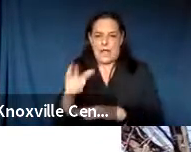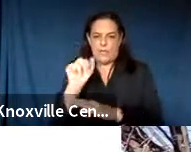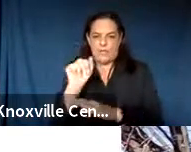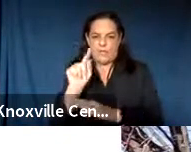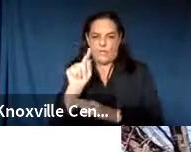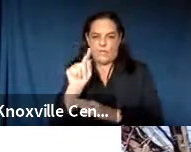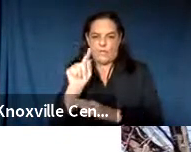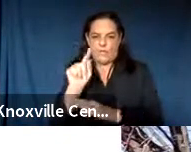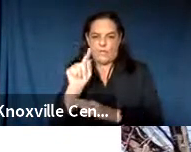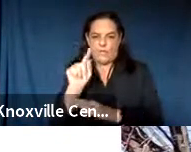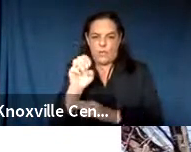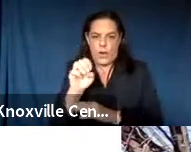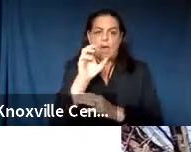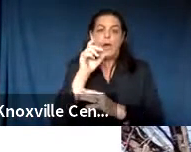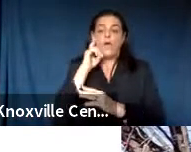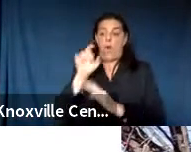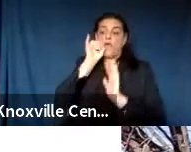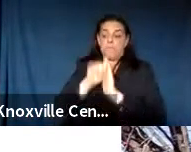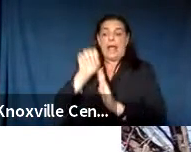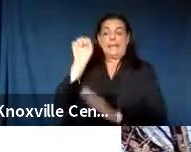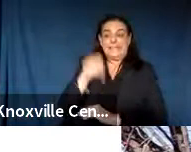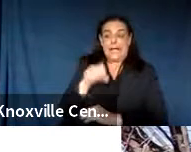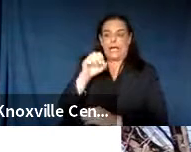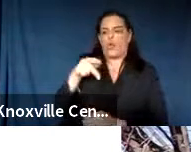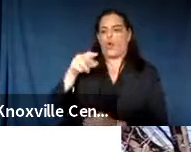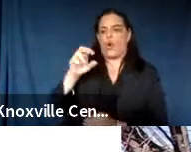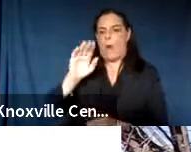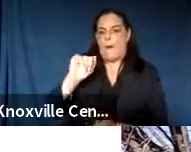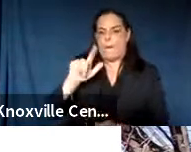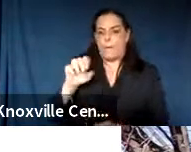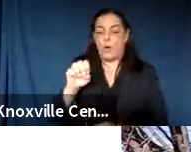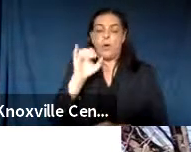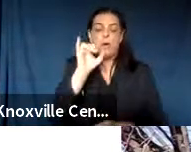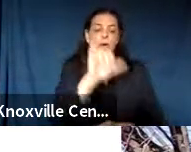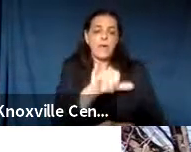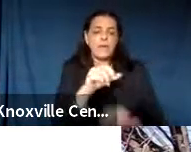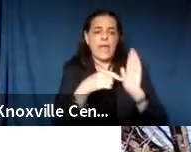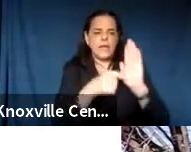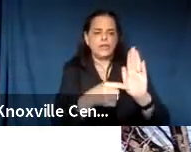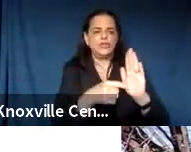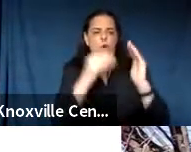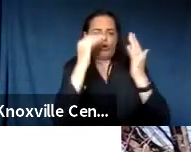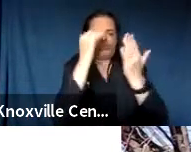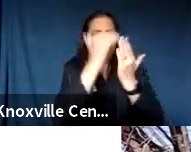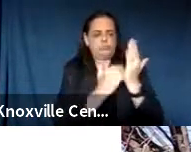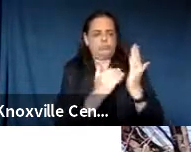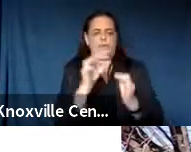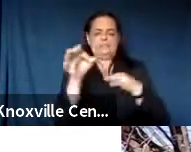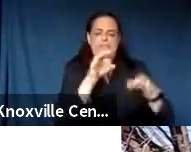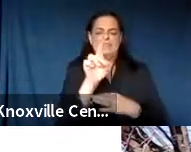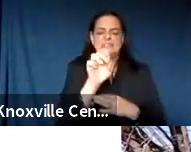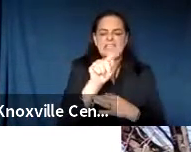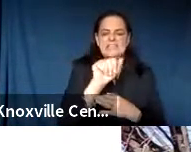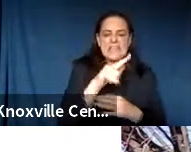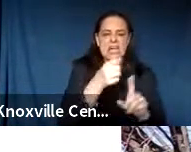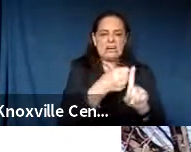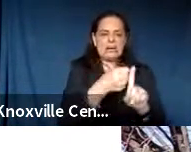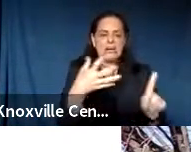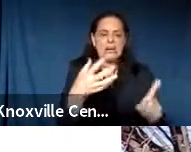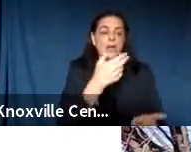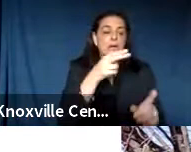positive or probable cases. For this benchmark, we show the chart that details cases, hospitalizations, and